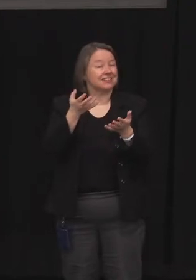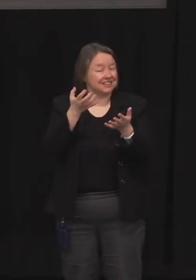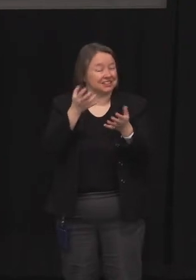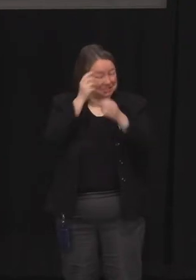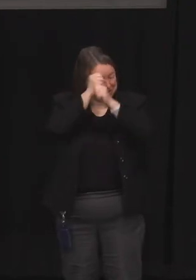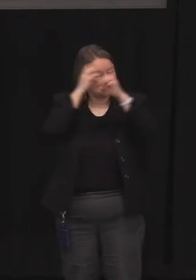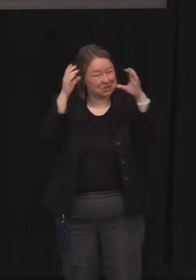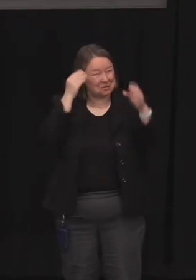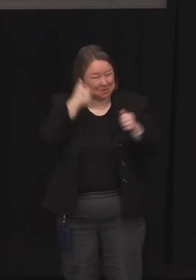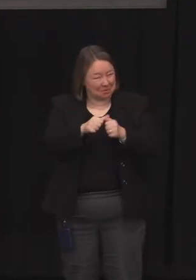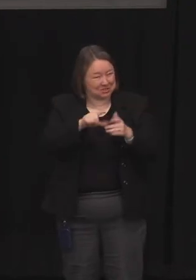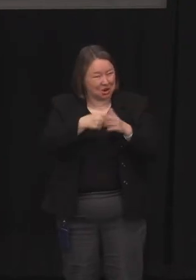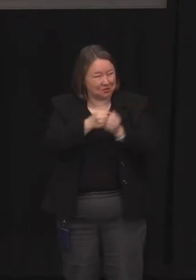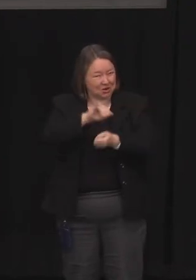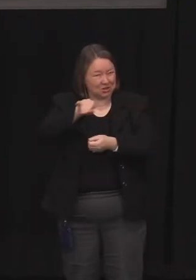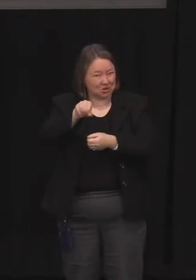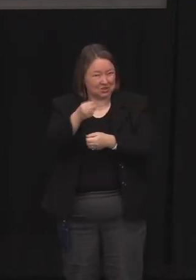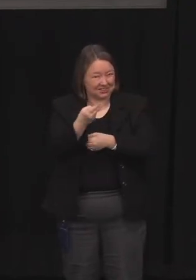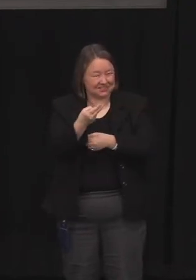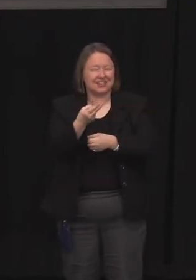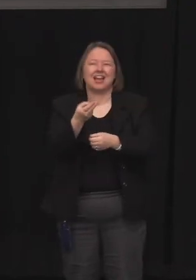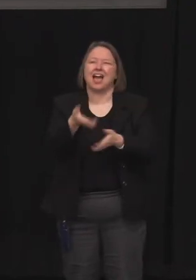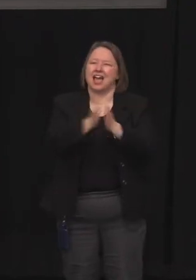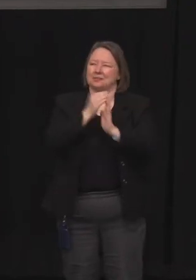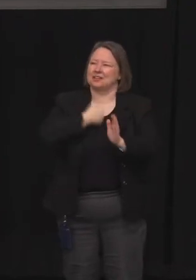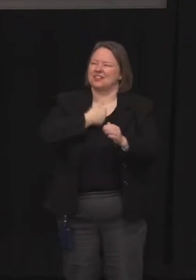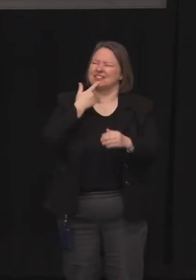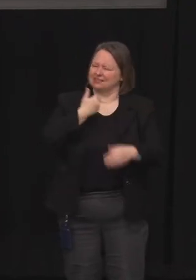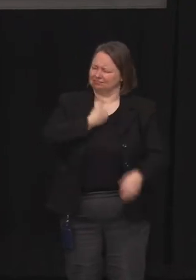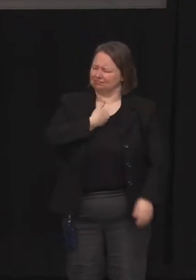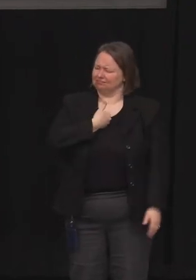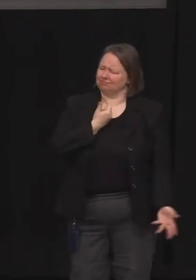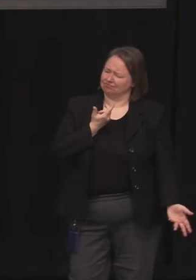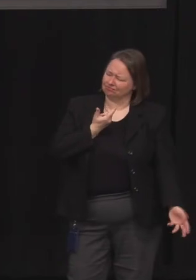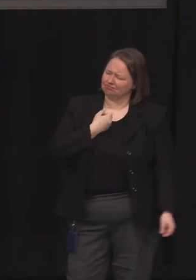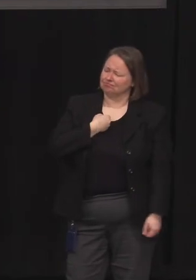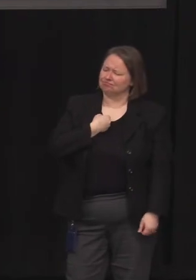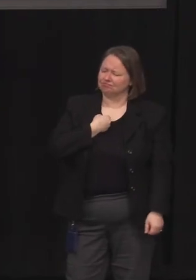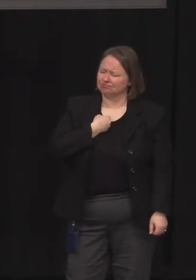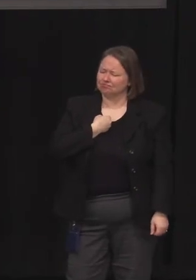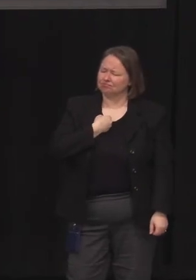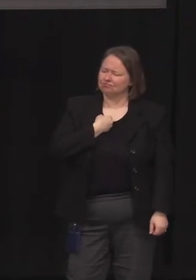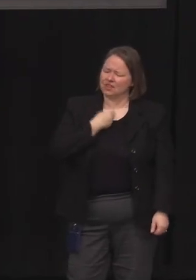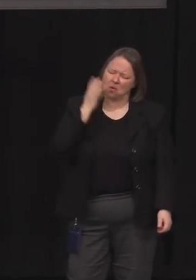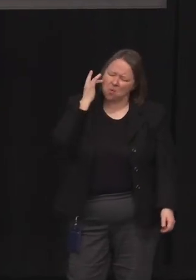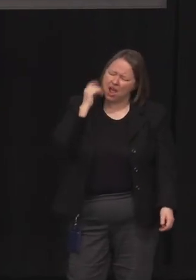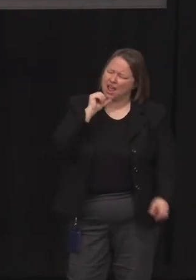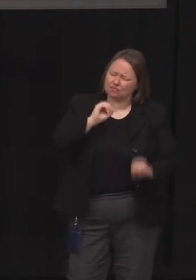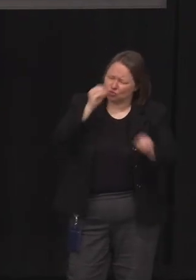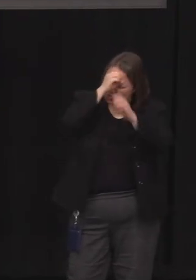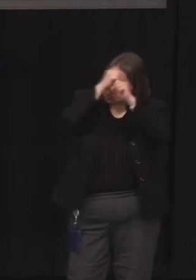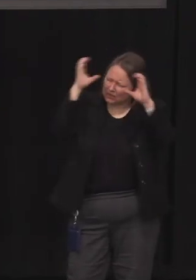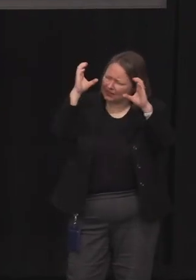That's how it all started for him. Sometimes I ask myself, I say, self, why is it we don't